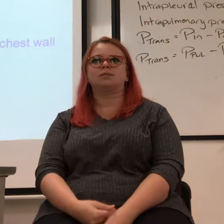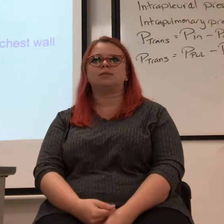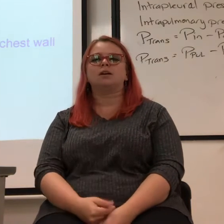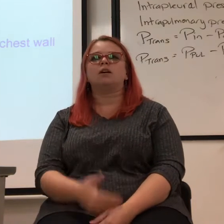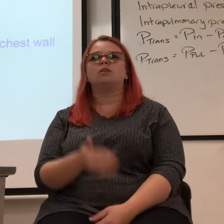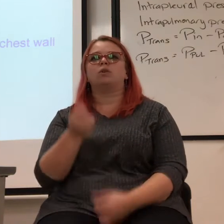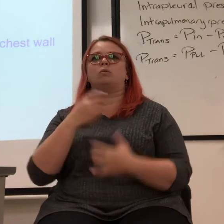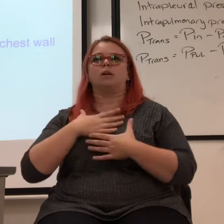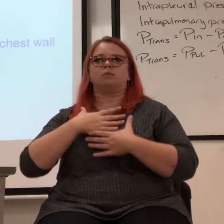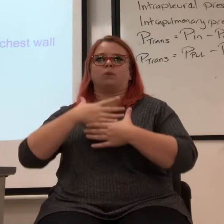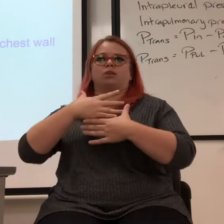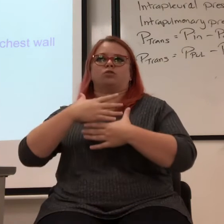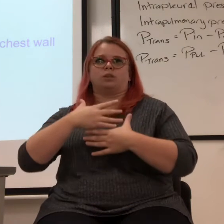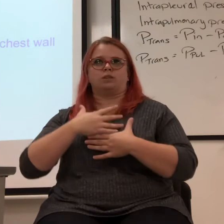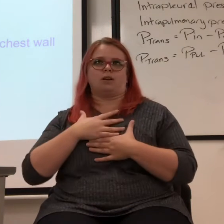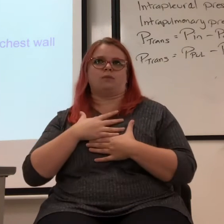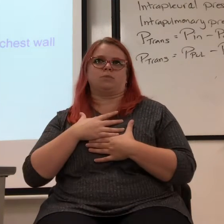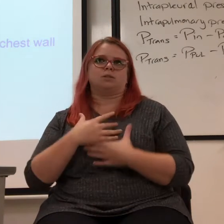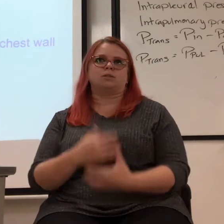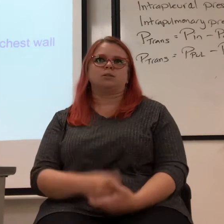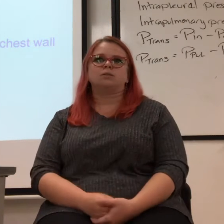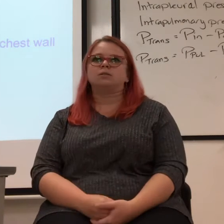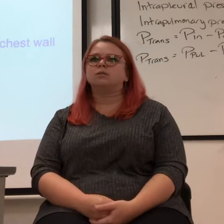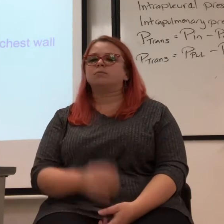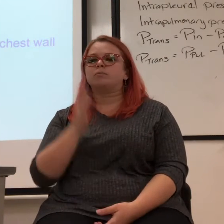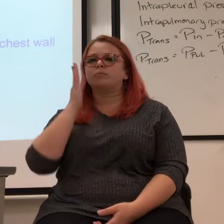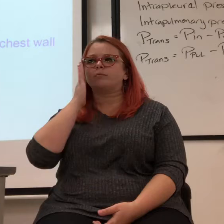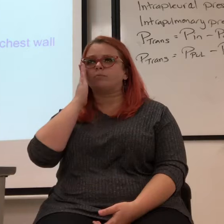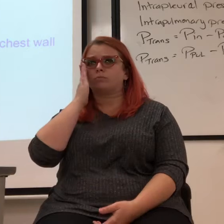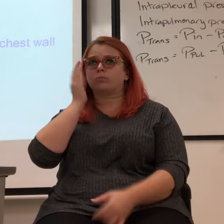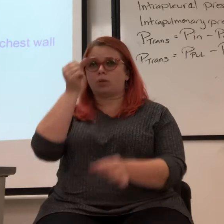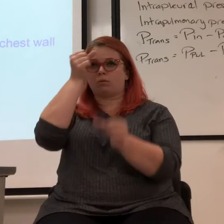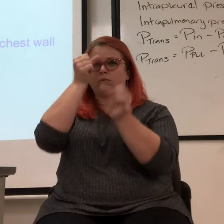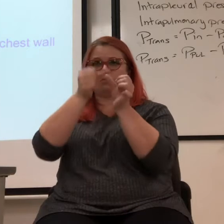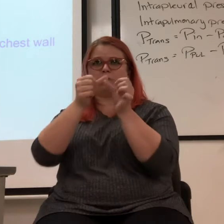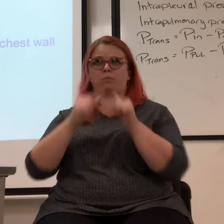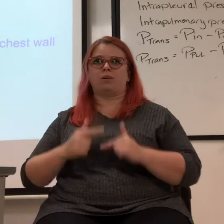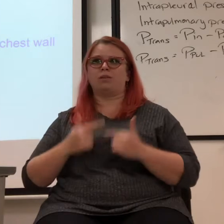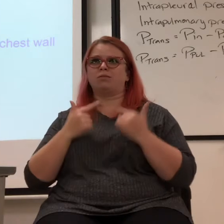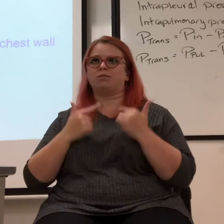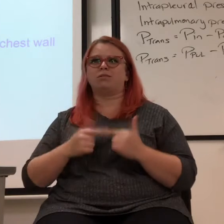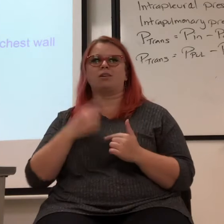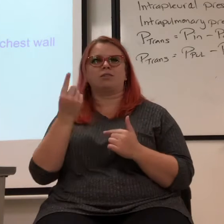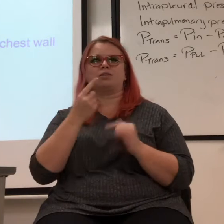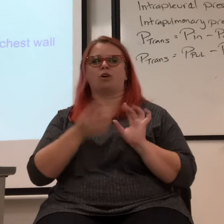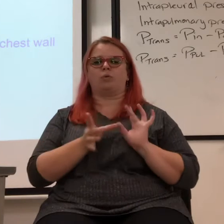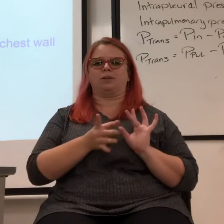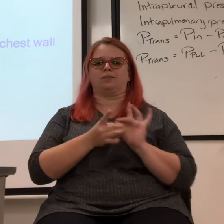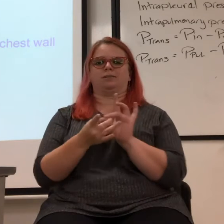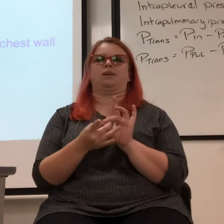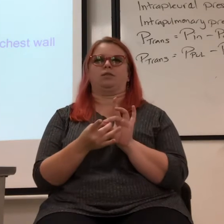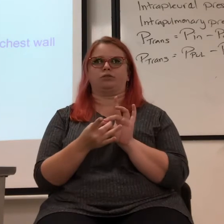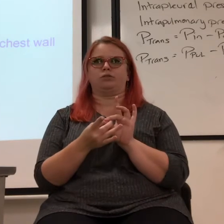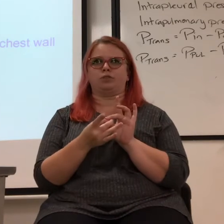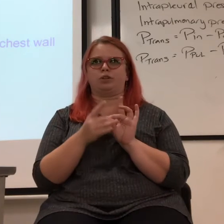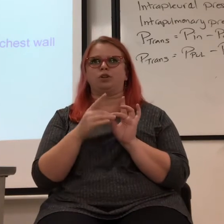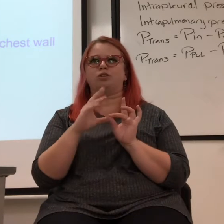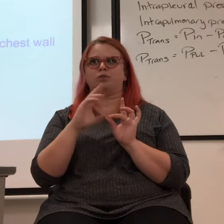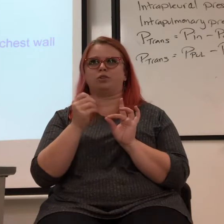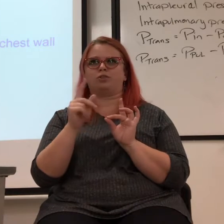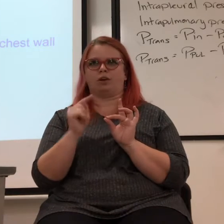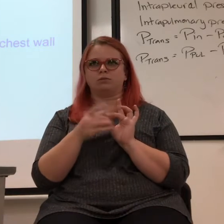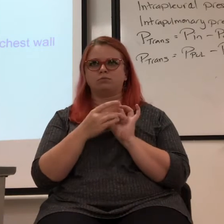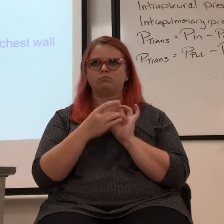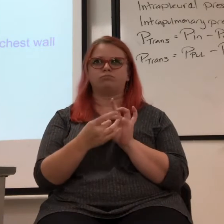right? Expansion, collapse of the chest. And remember, lung is always stuck to the chest. Now, the lung is always